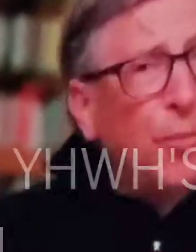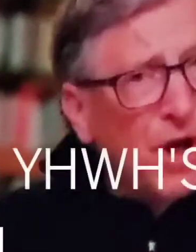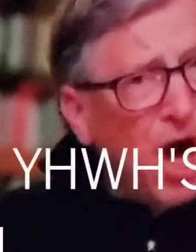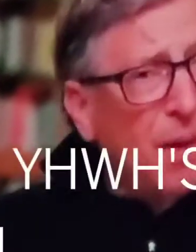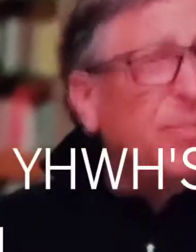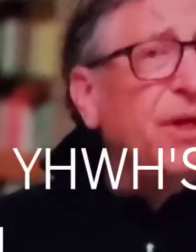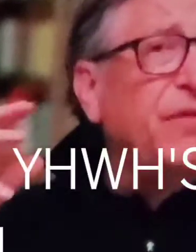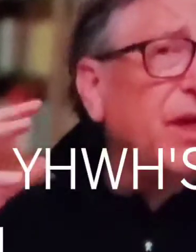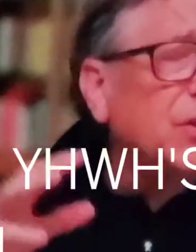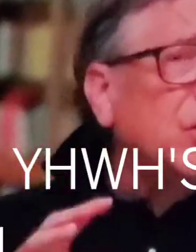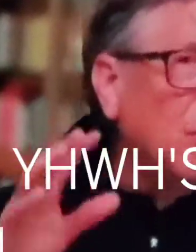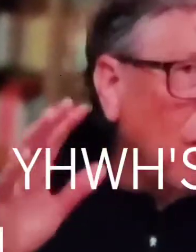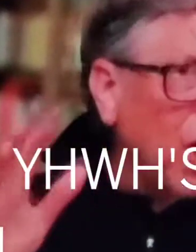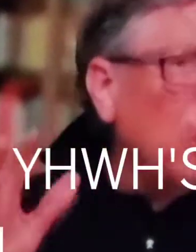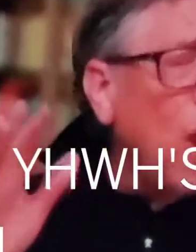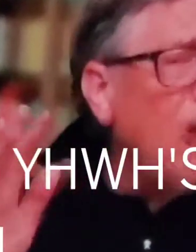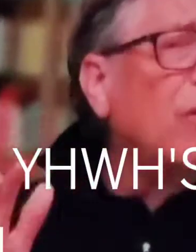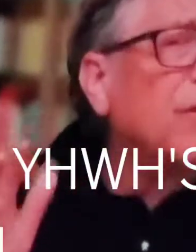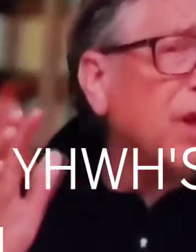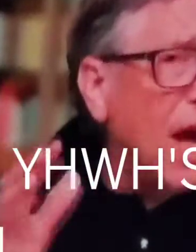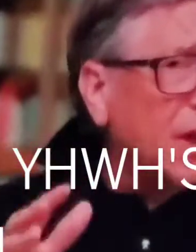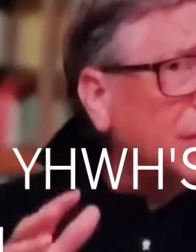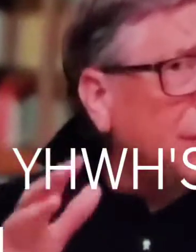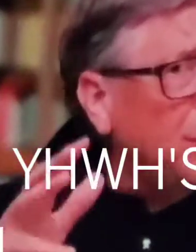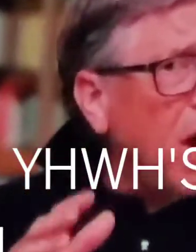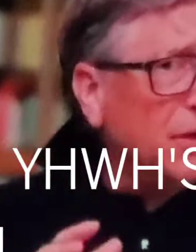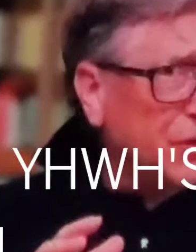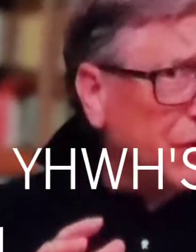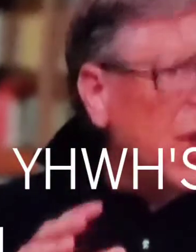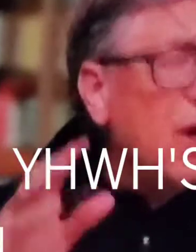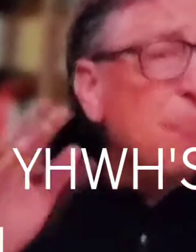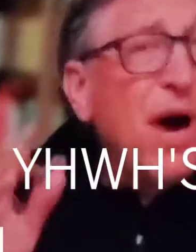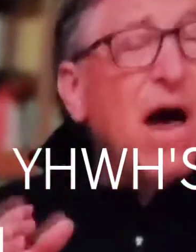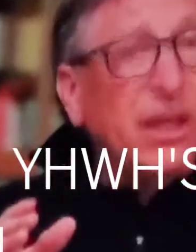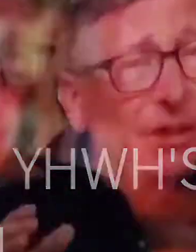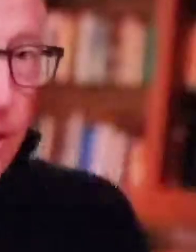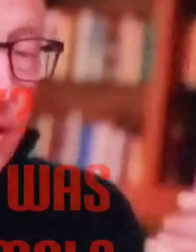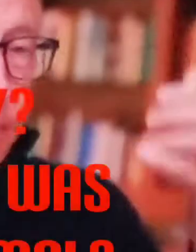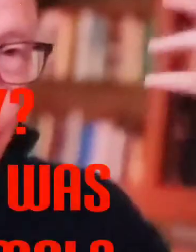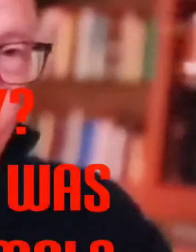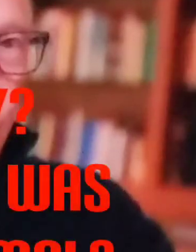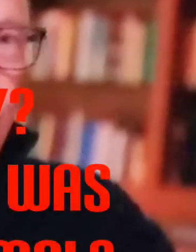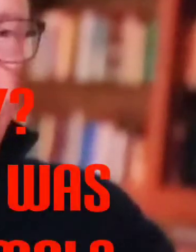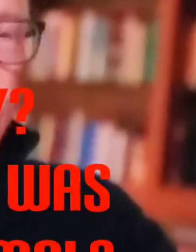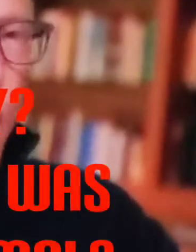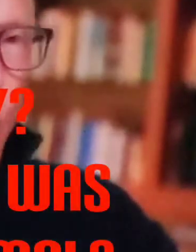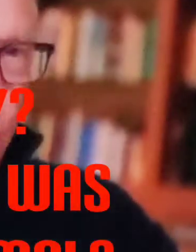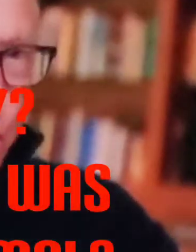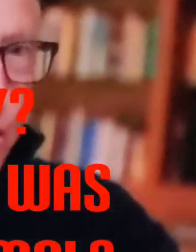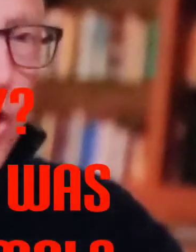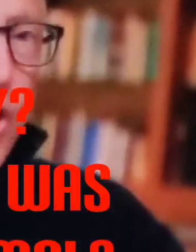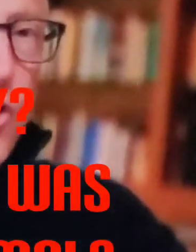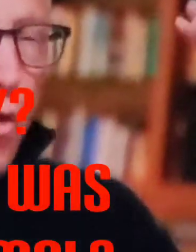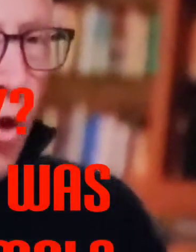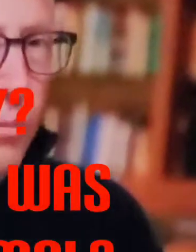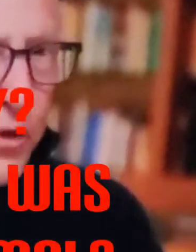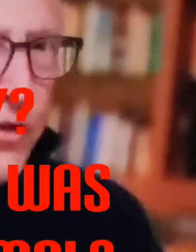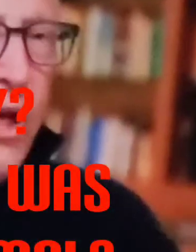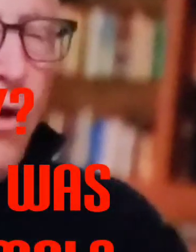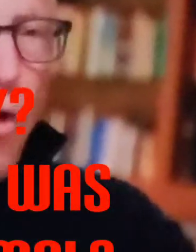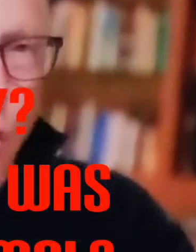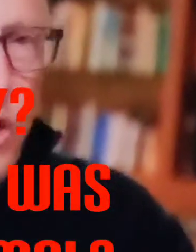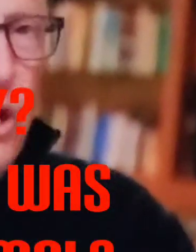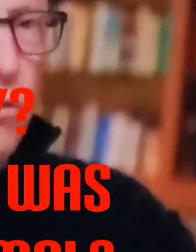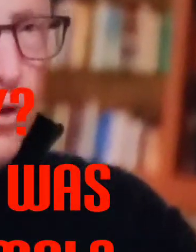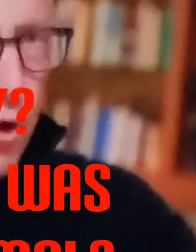countries, to open up if things are done well over the next few months. But for the world at large,